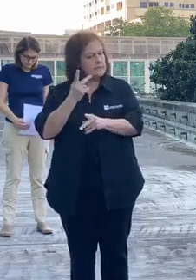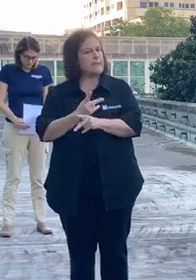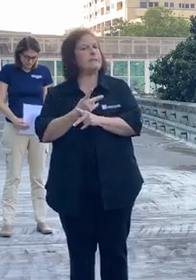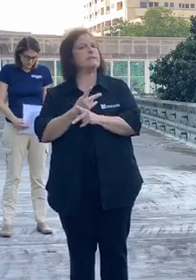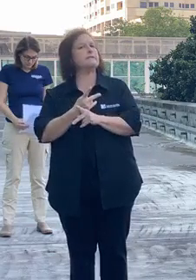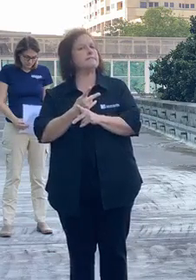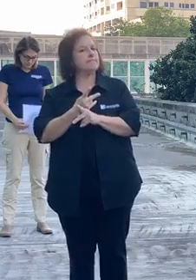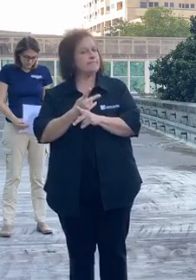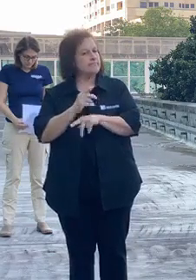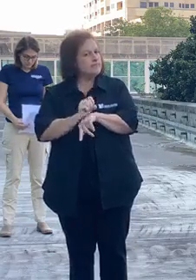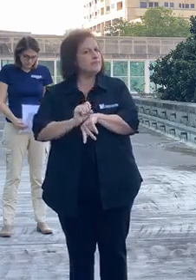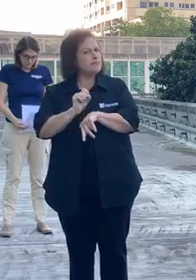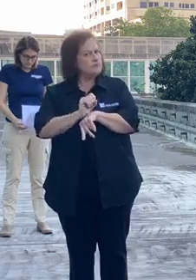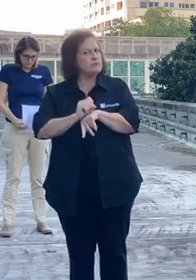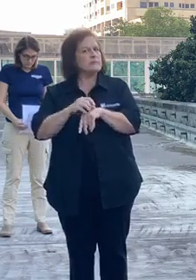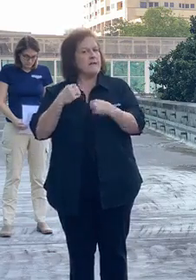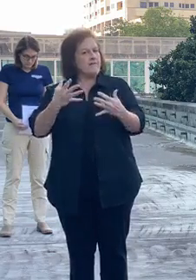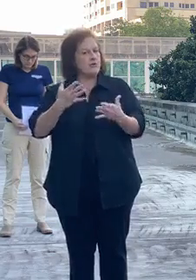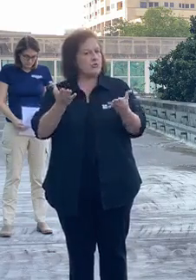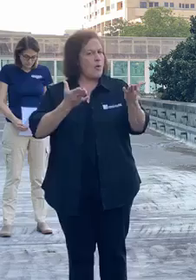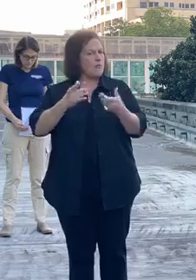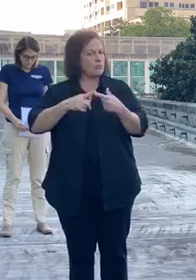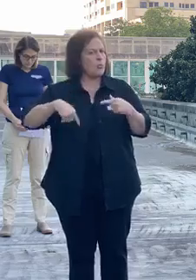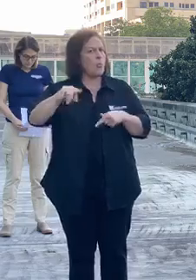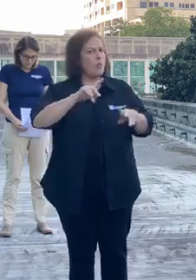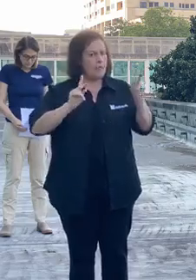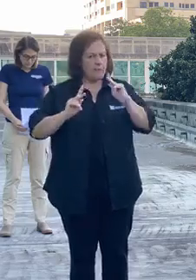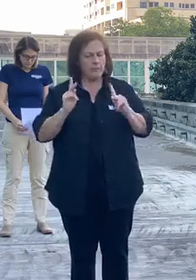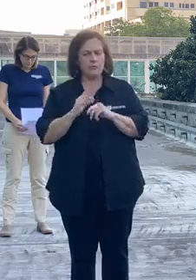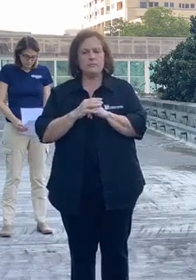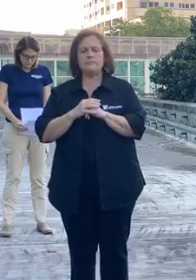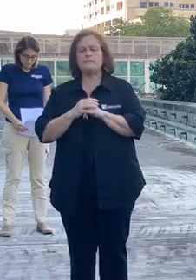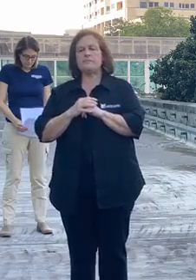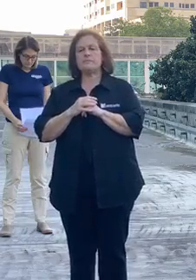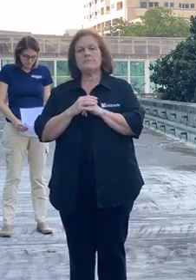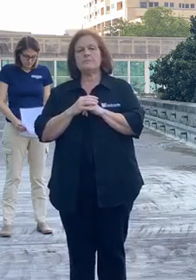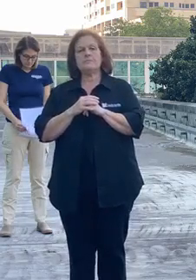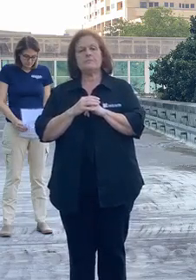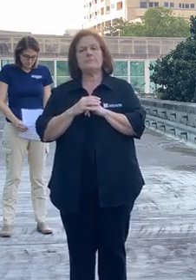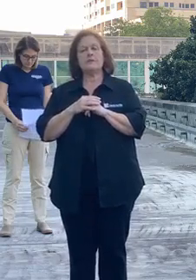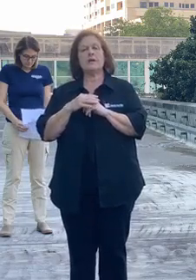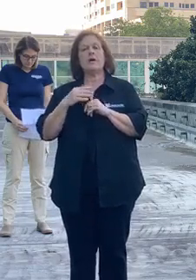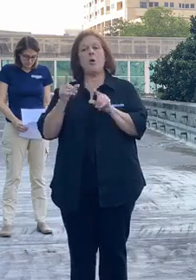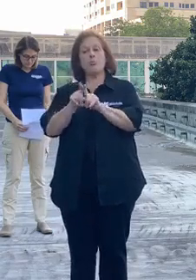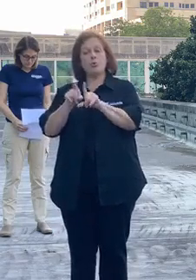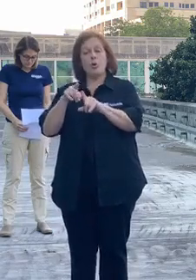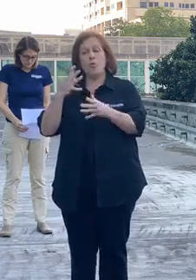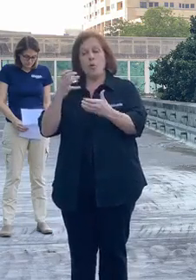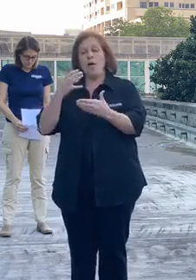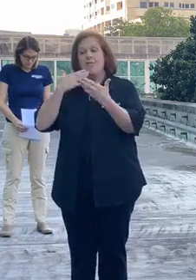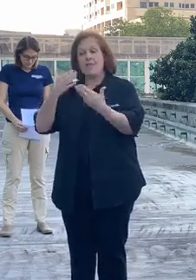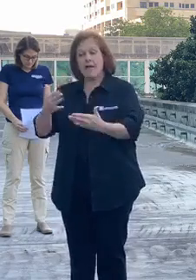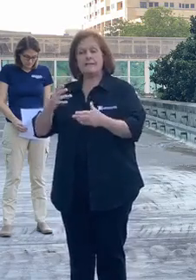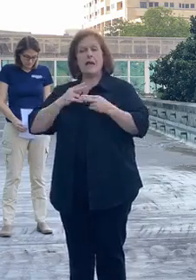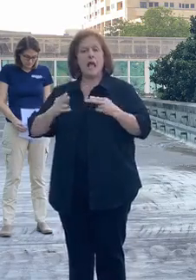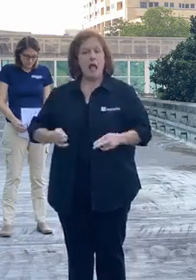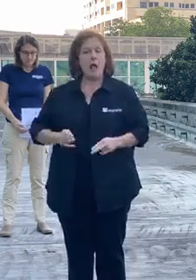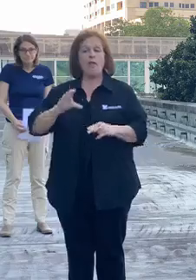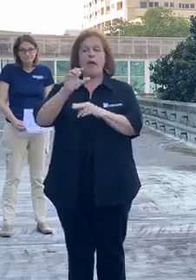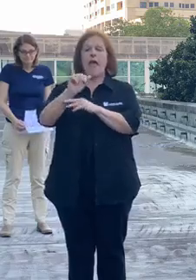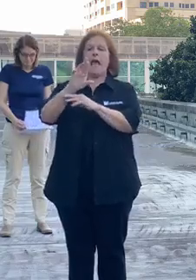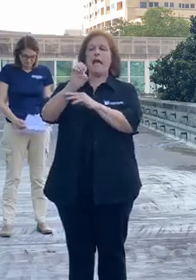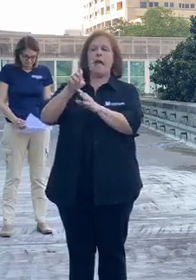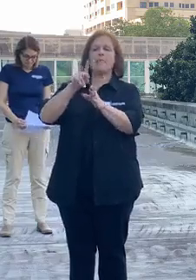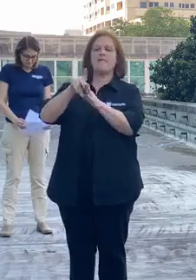essential services to our residents. And more importantly, I want to continue to thank our healthcare